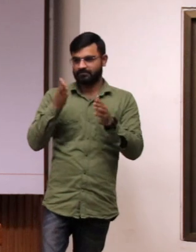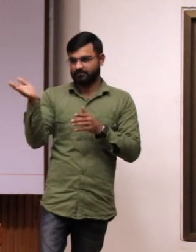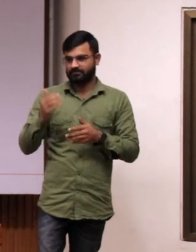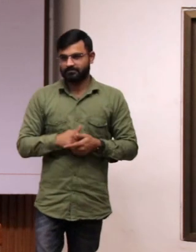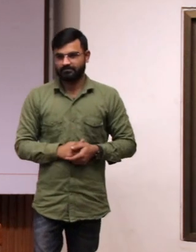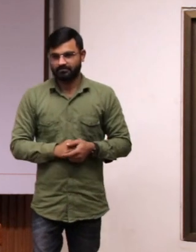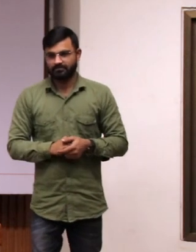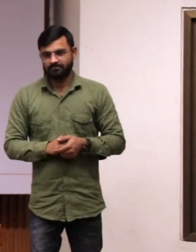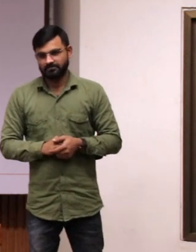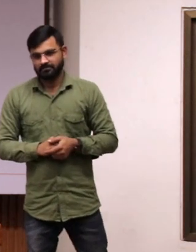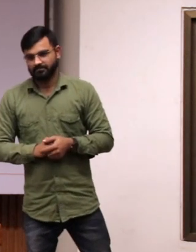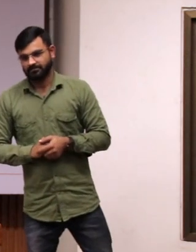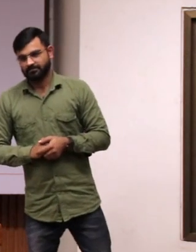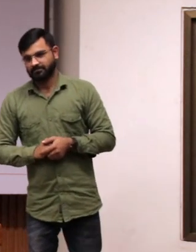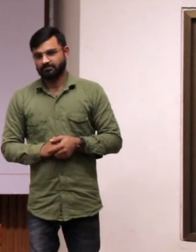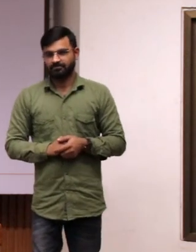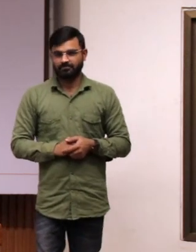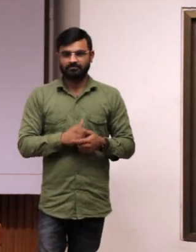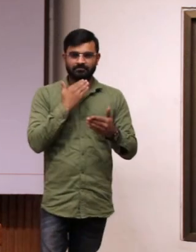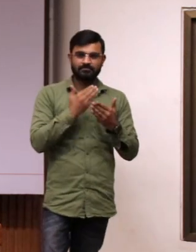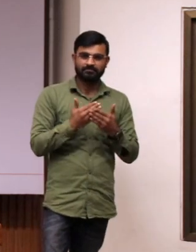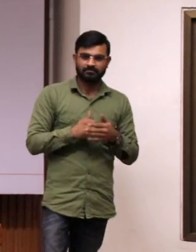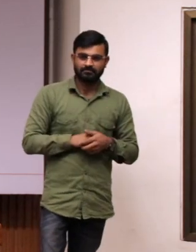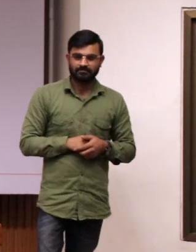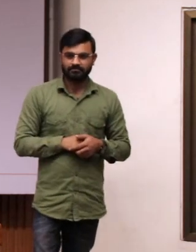Mr. Anand Banerjee. Thank you,